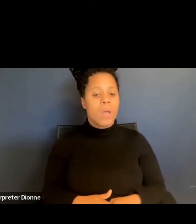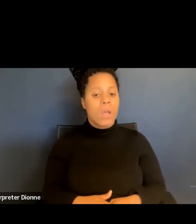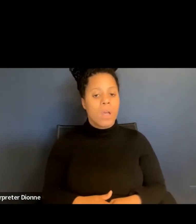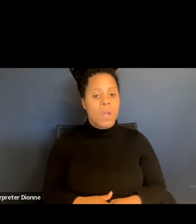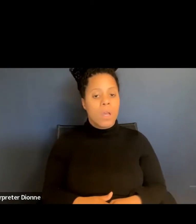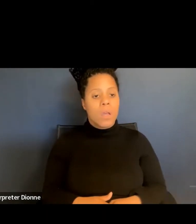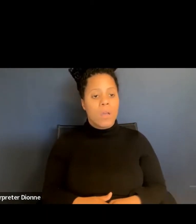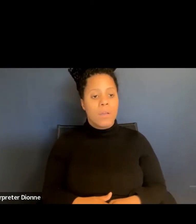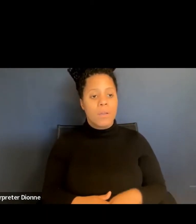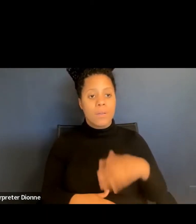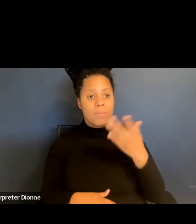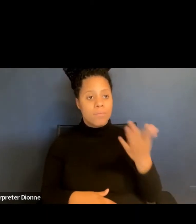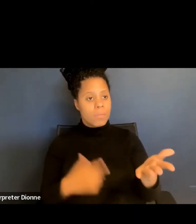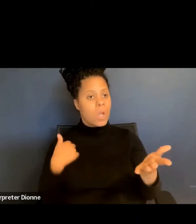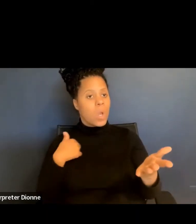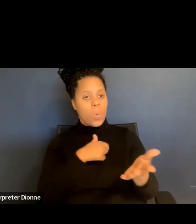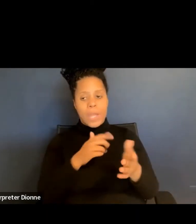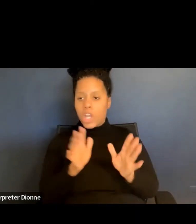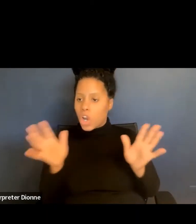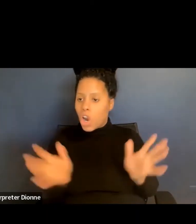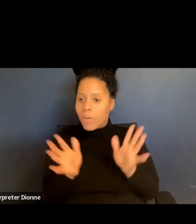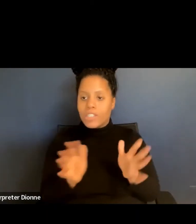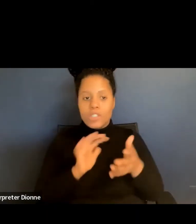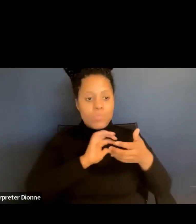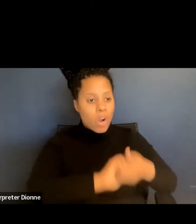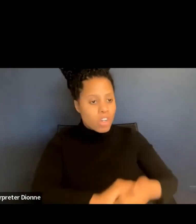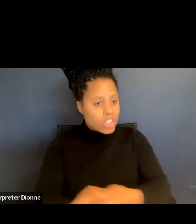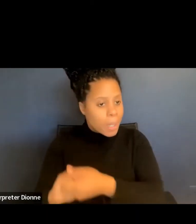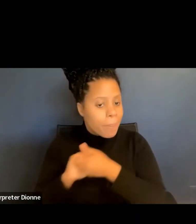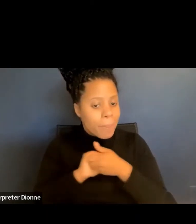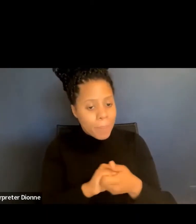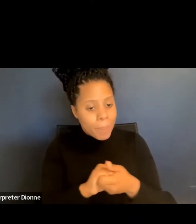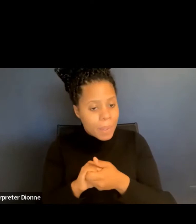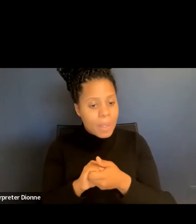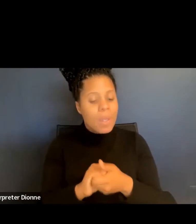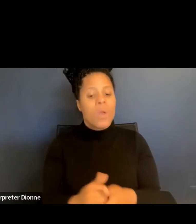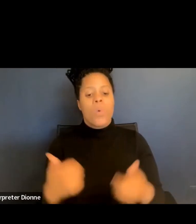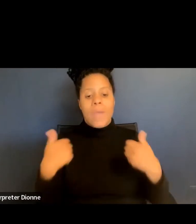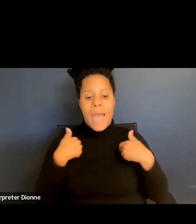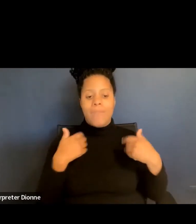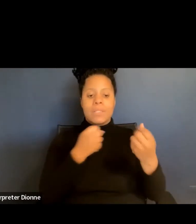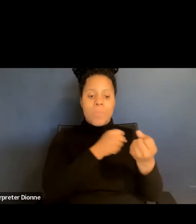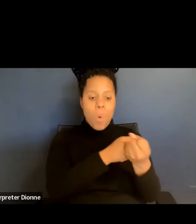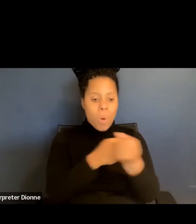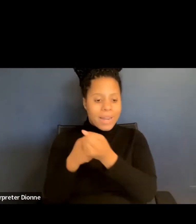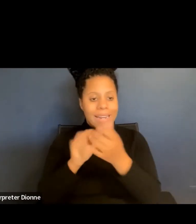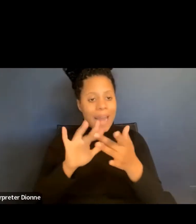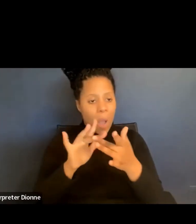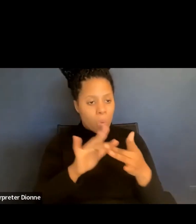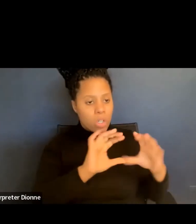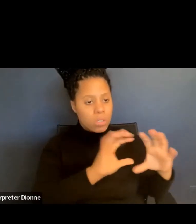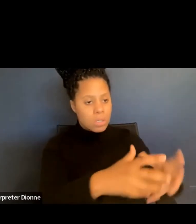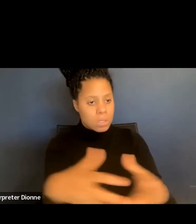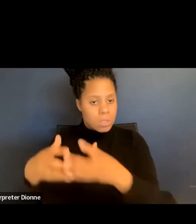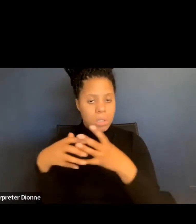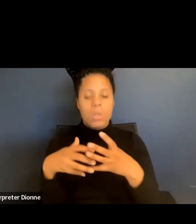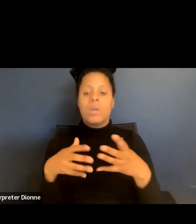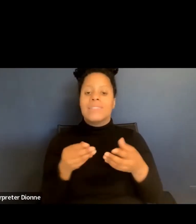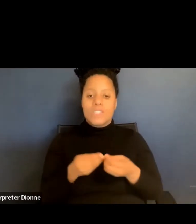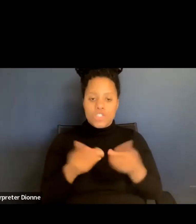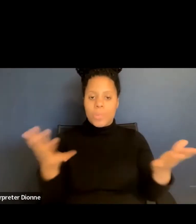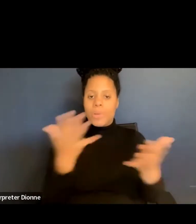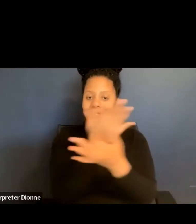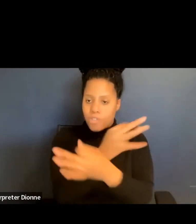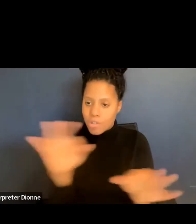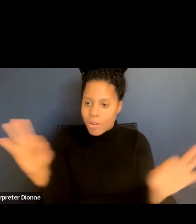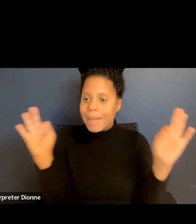encouraging partnerships between health centers, rural health clinics, and ACL supported networks to distribute these free products to